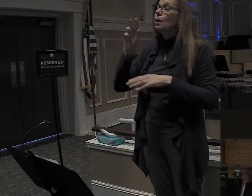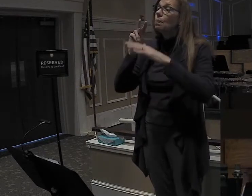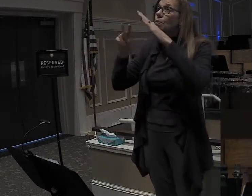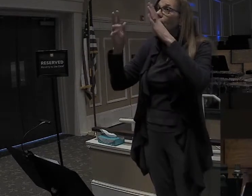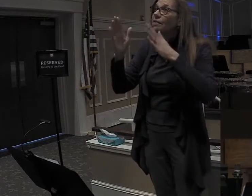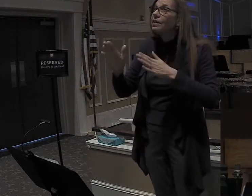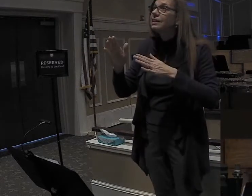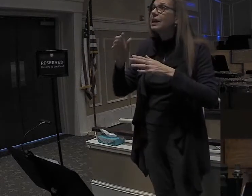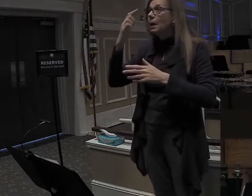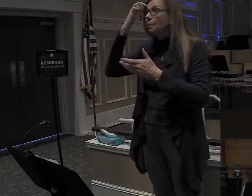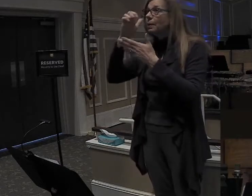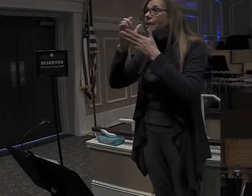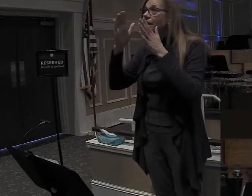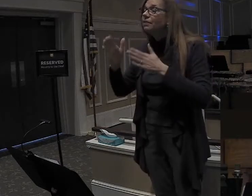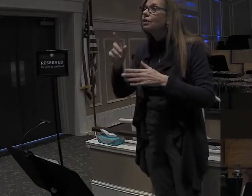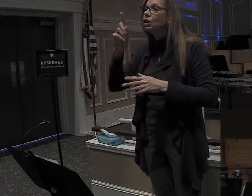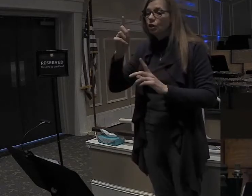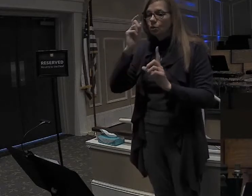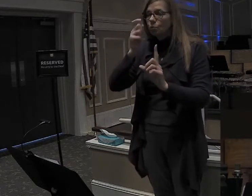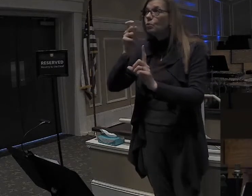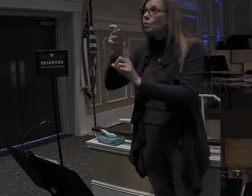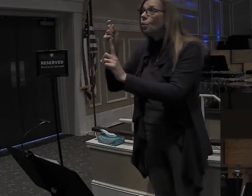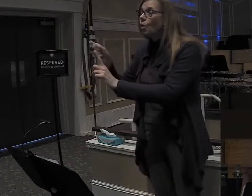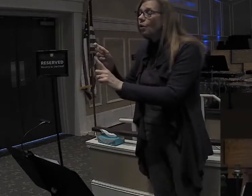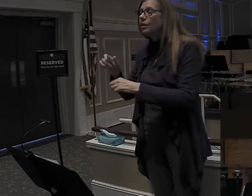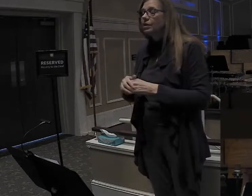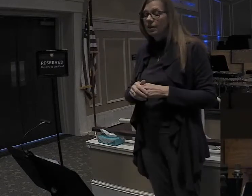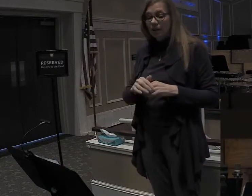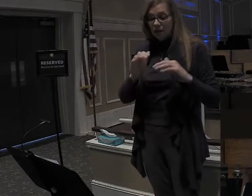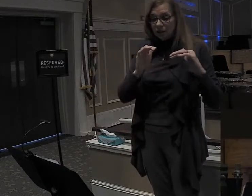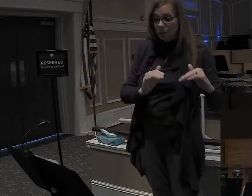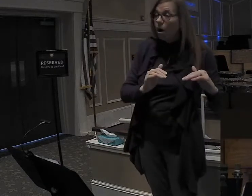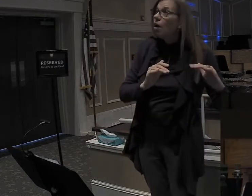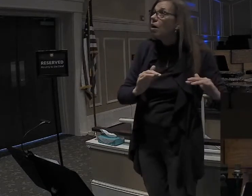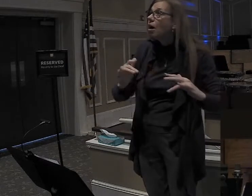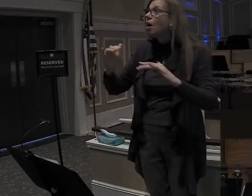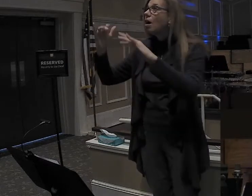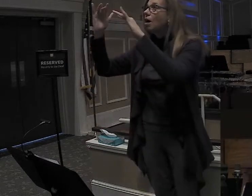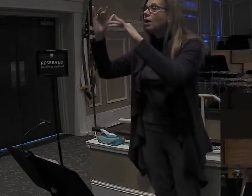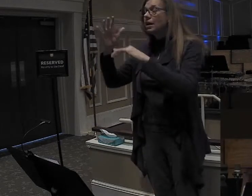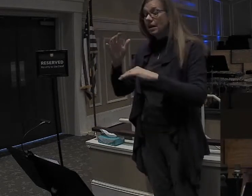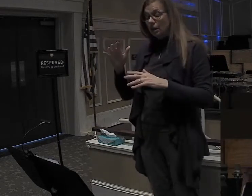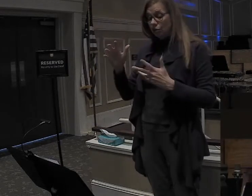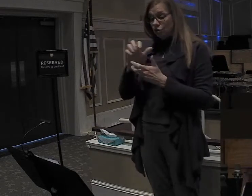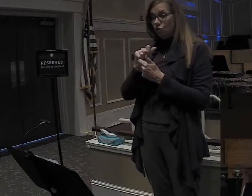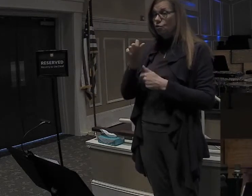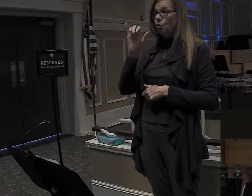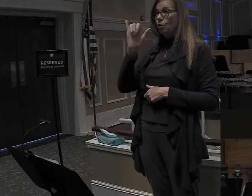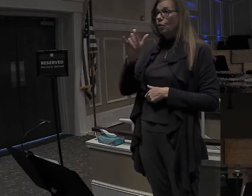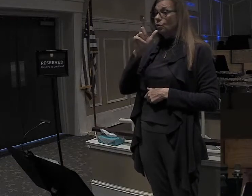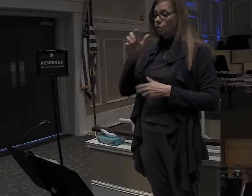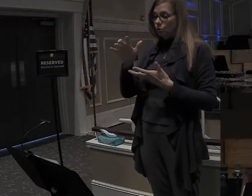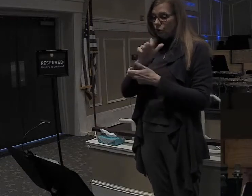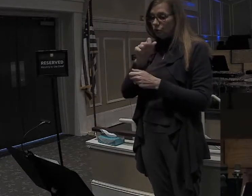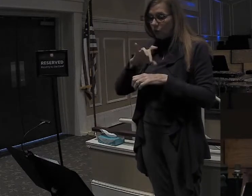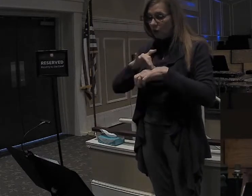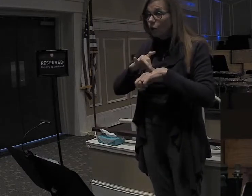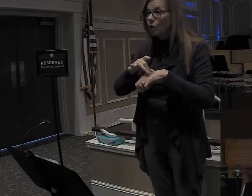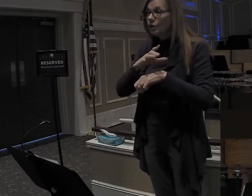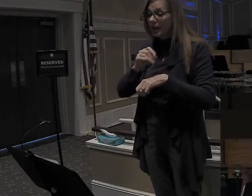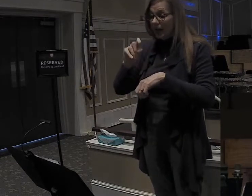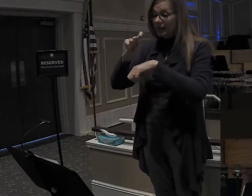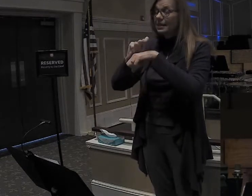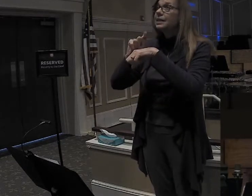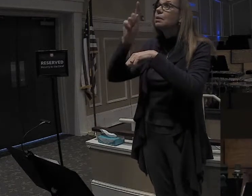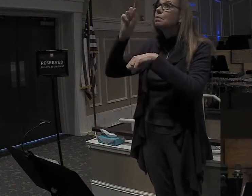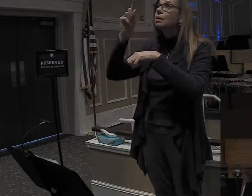and the saints, and those who fear your name, the small and the great, and to destroy those who destroy the earth. And the temple of God, which is in